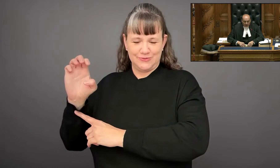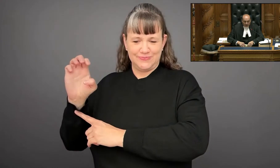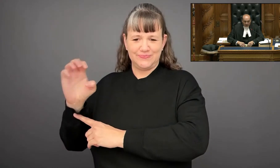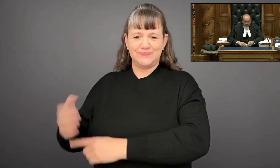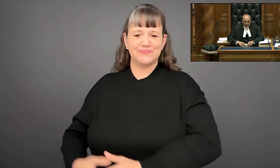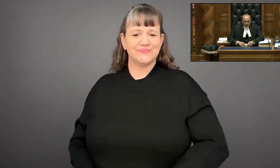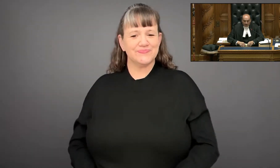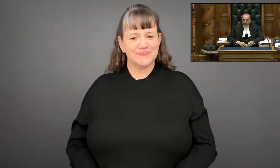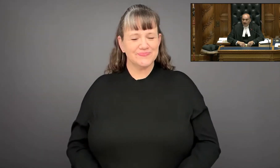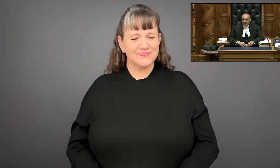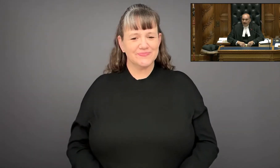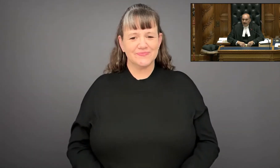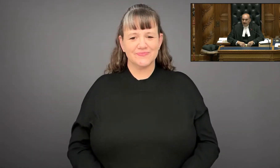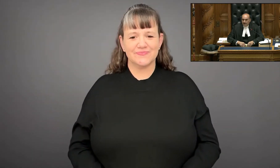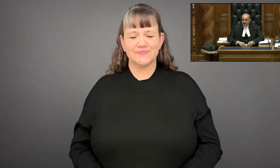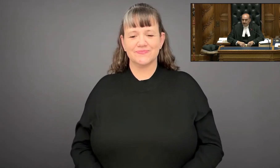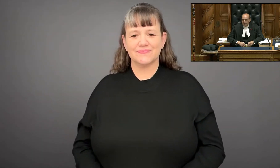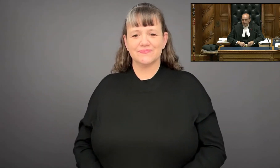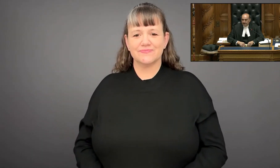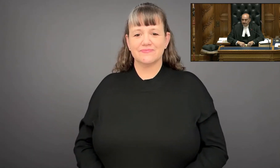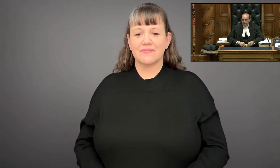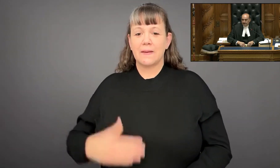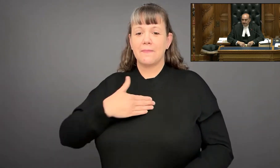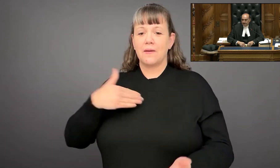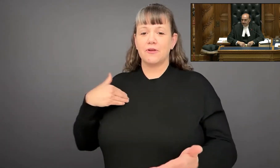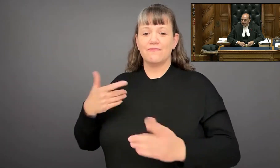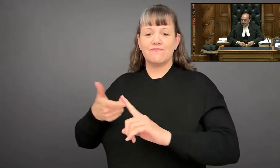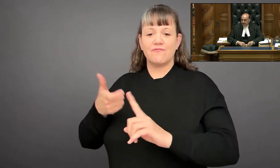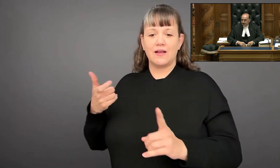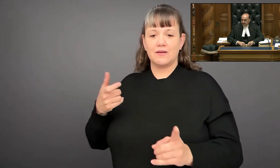Member from Wandifika Malhat.